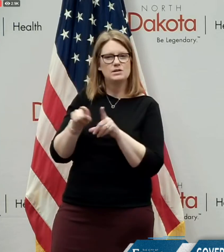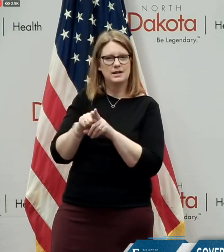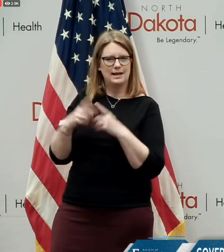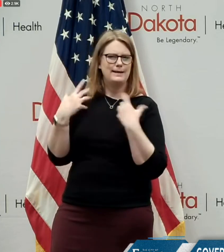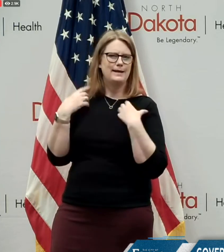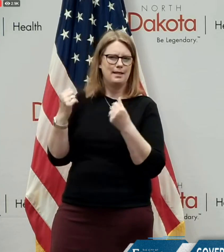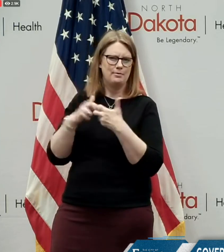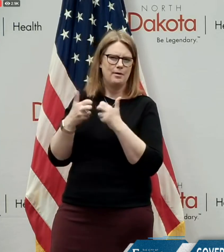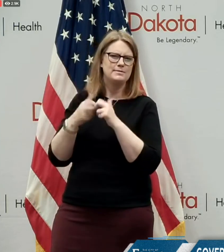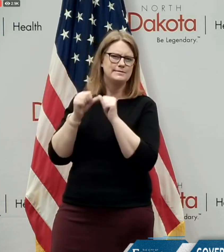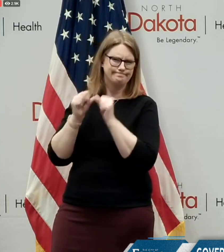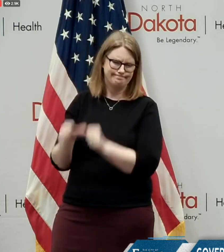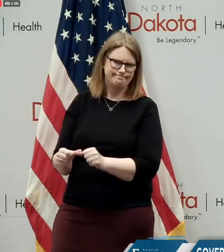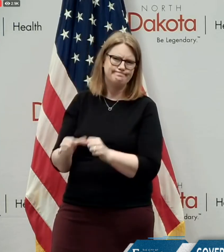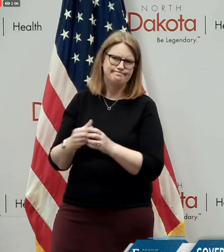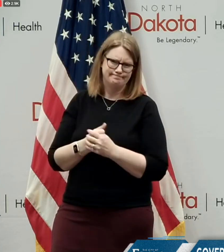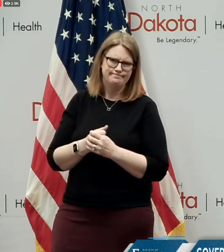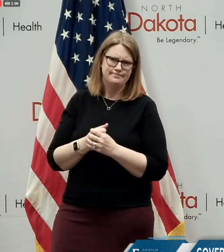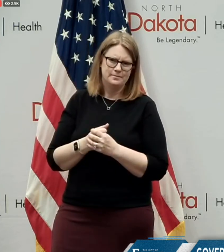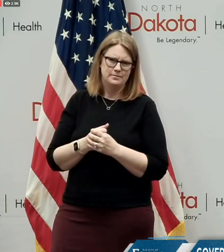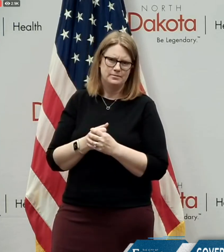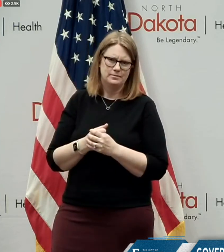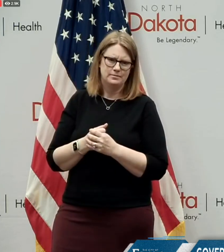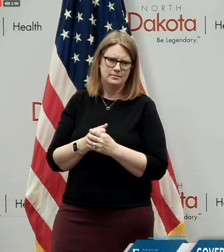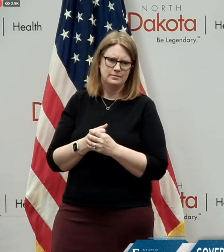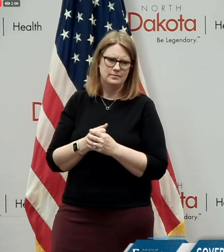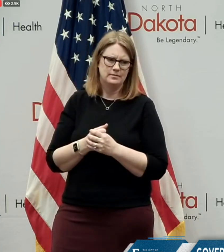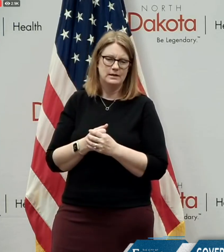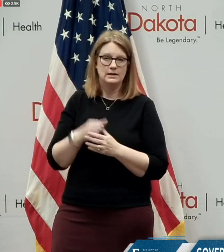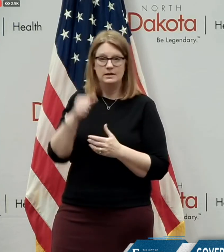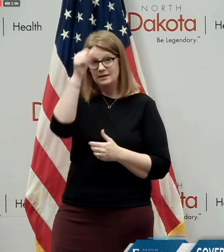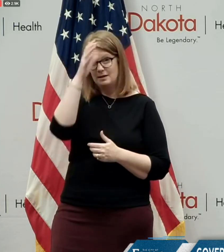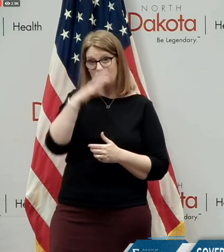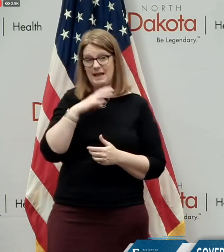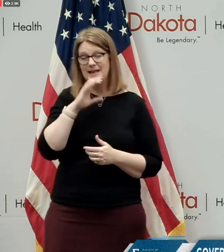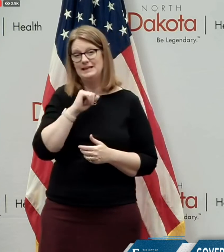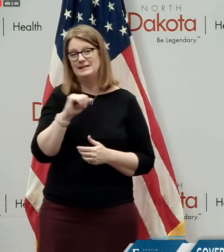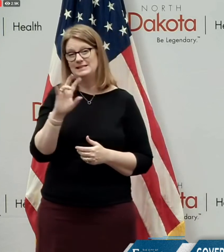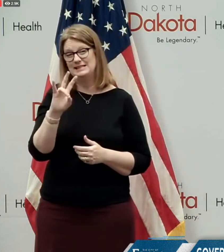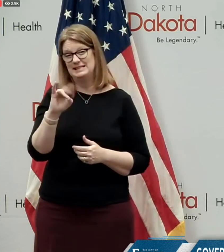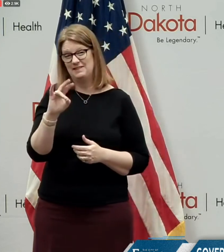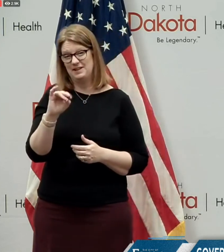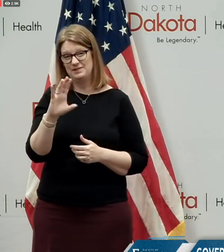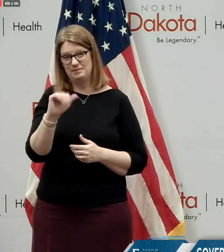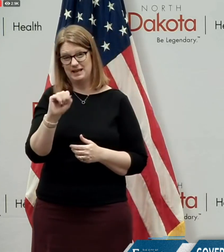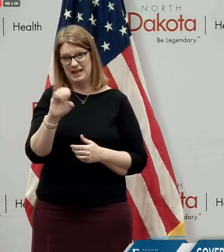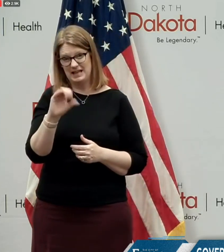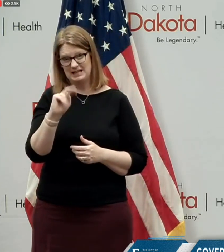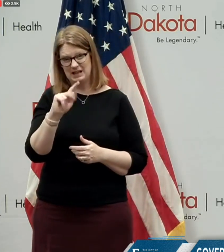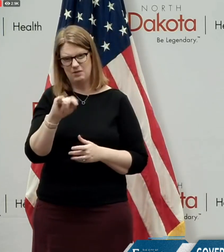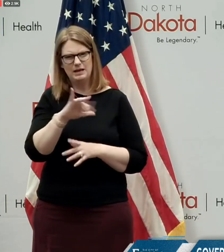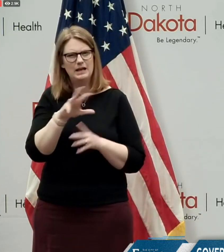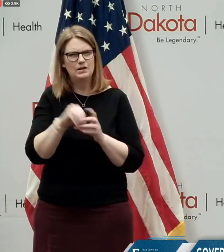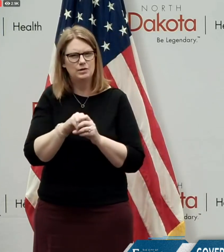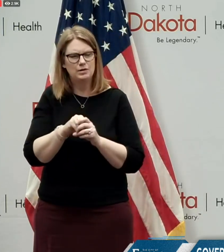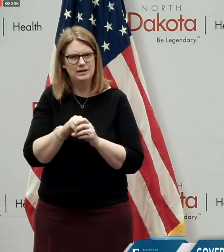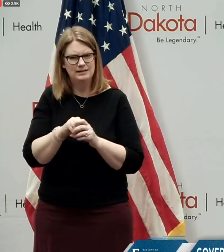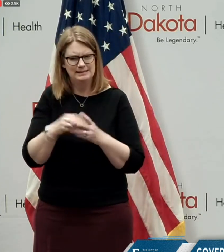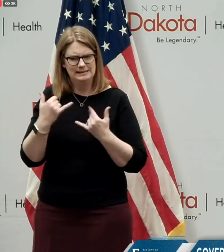health conditions. And for the man in his 70s from Cass County, who's included in today's report, and the